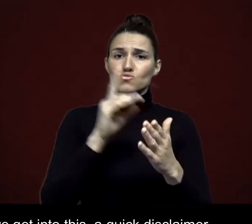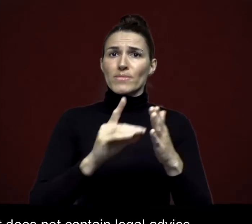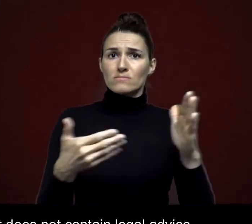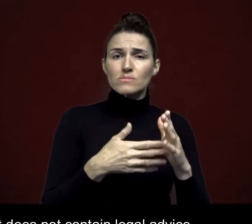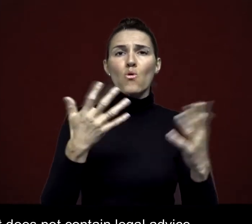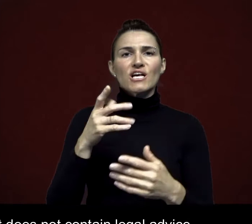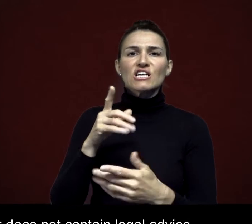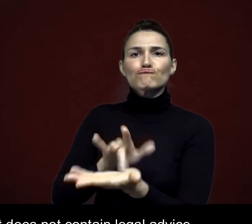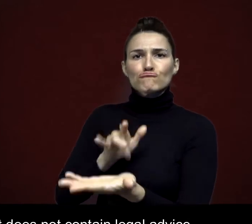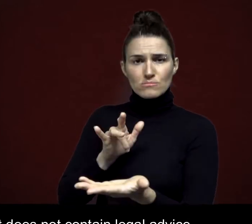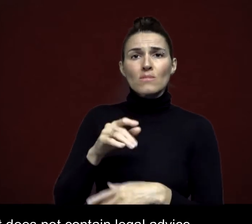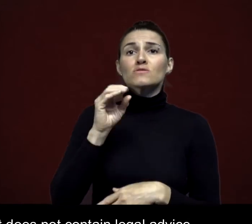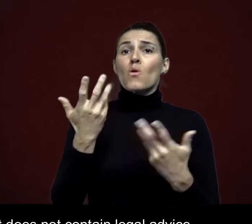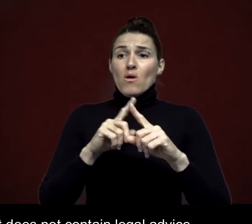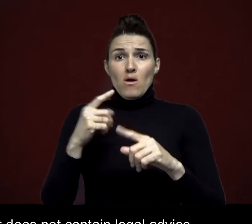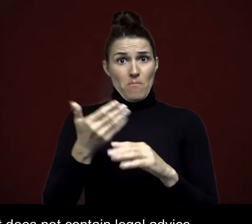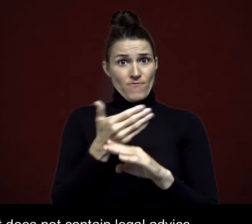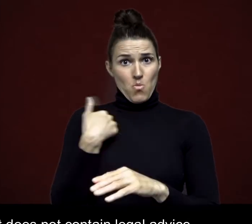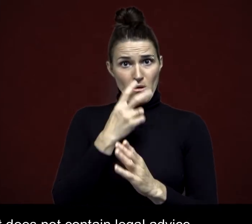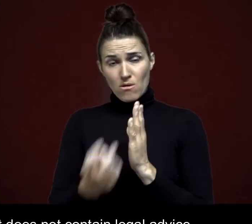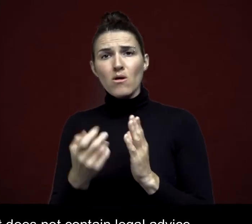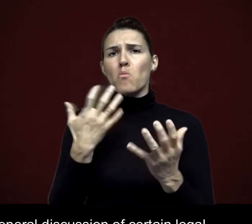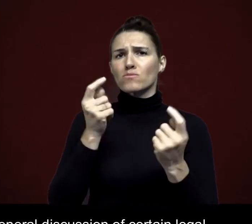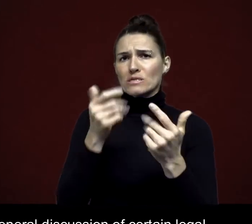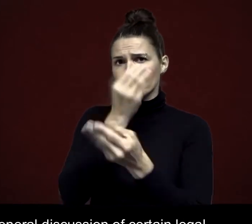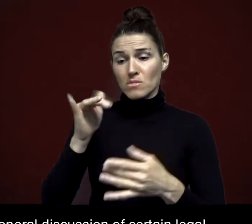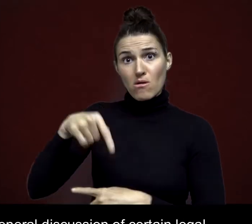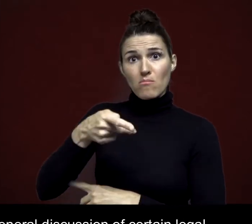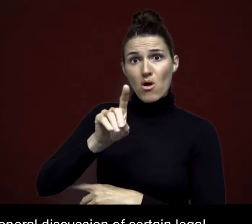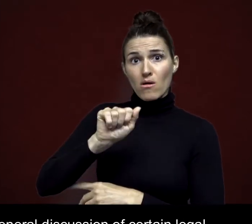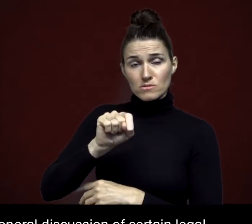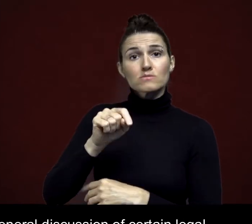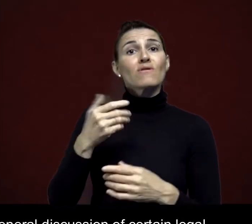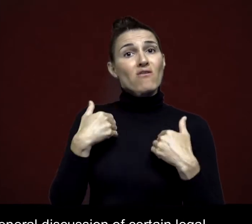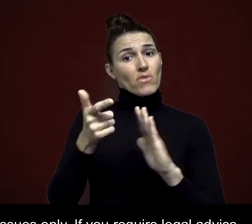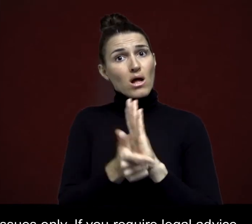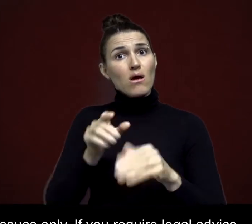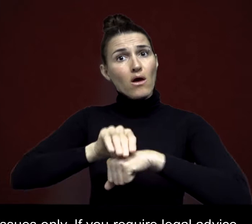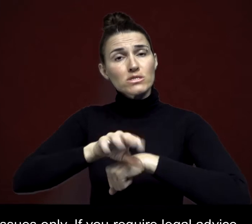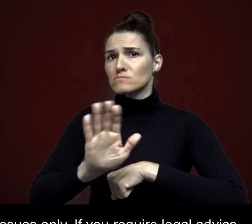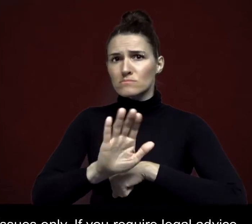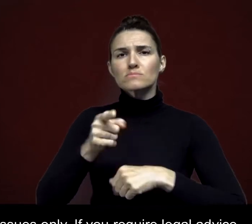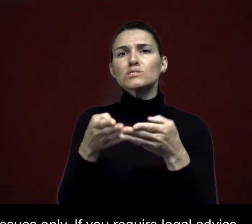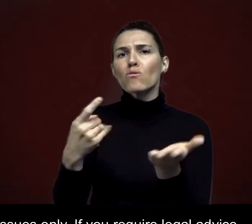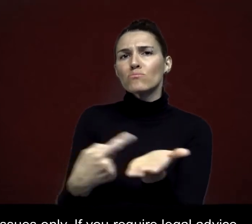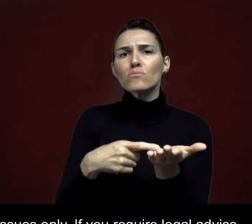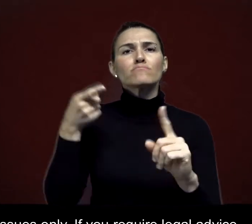This podcast does not contain legal advice. It contains general discussion of certain legal and related issues only. If you require